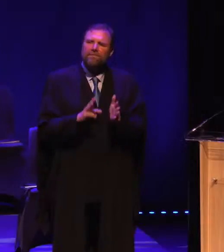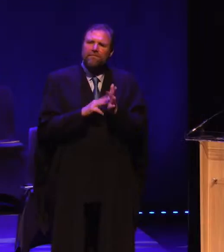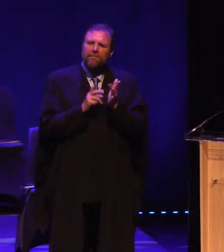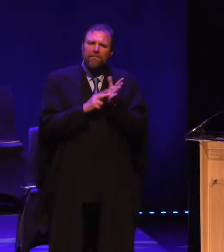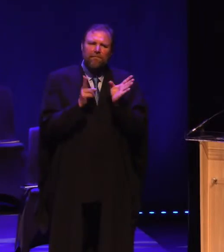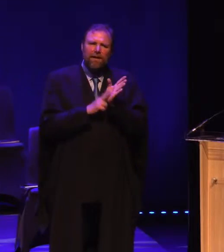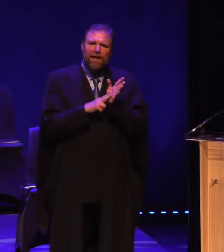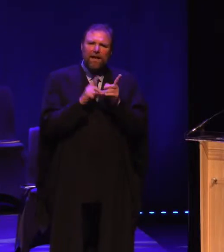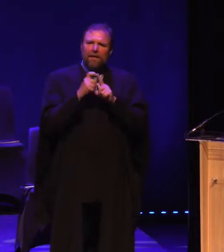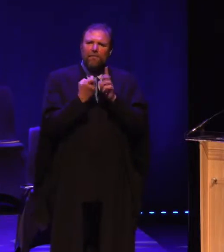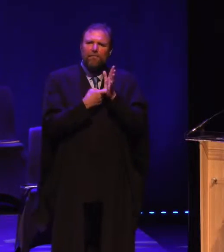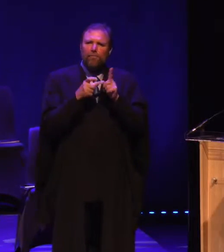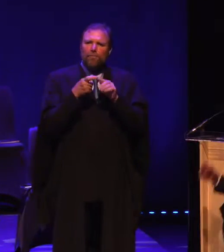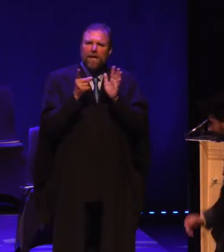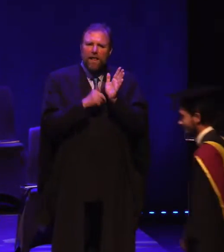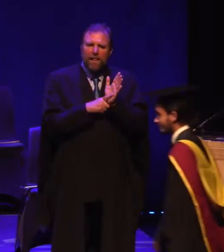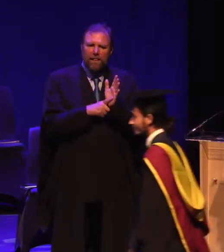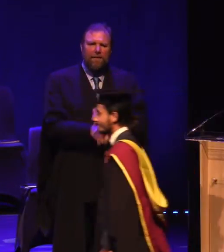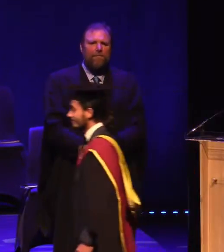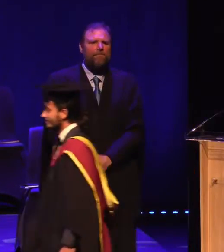Milan Pudel.